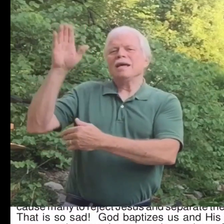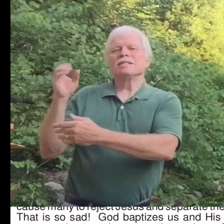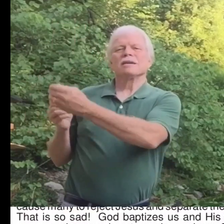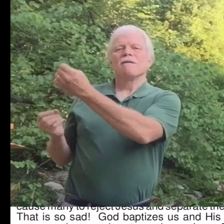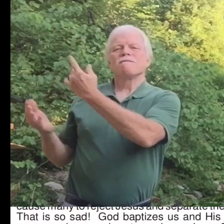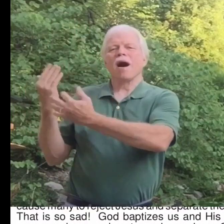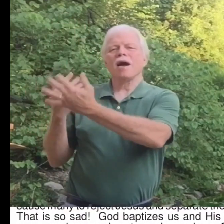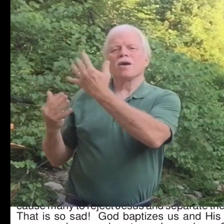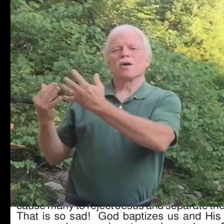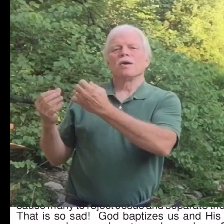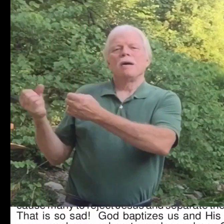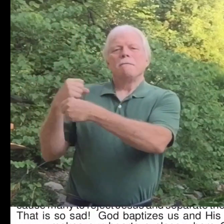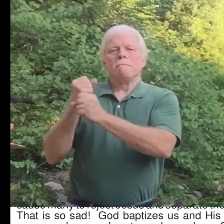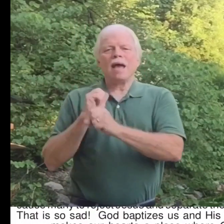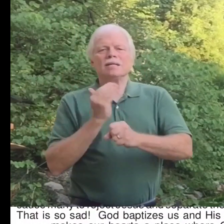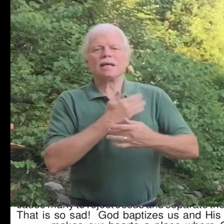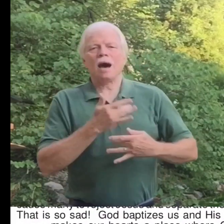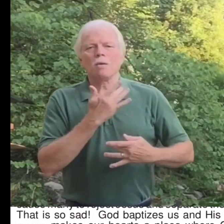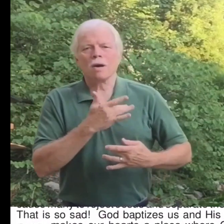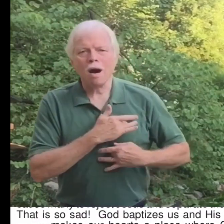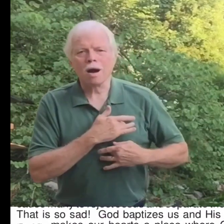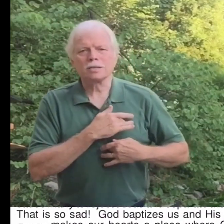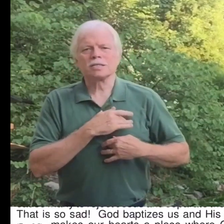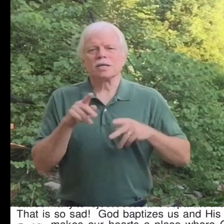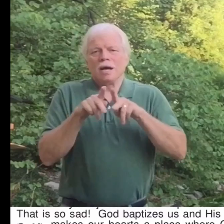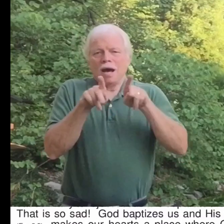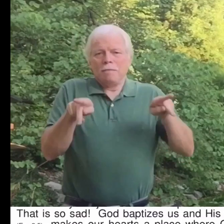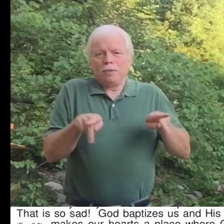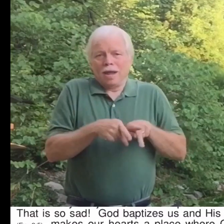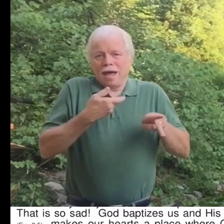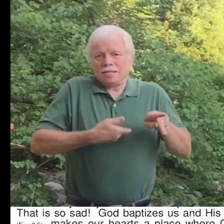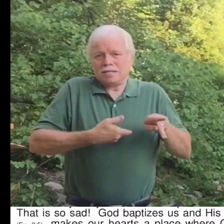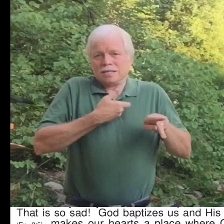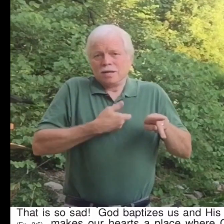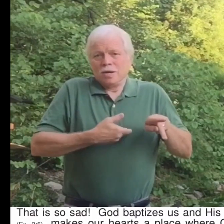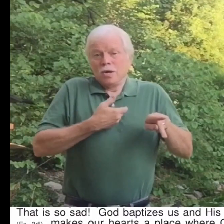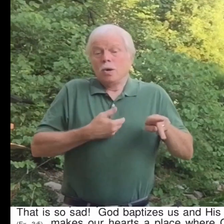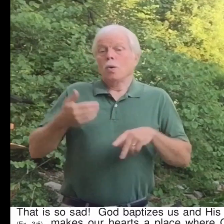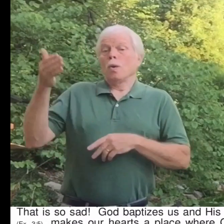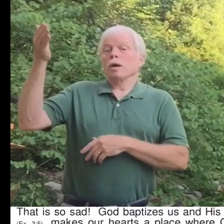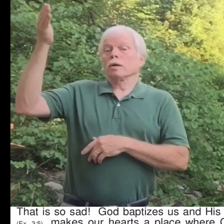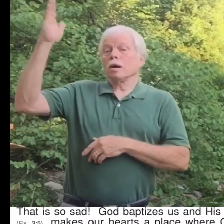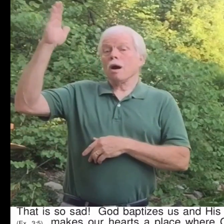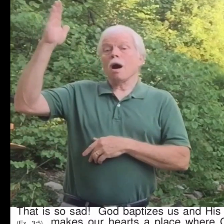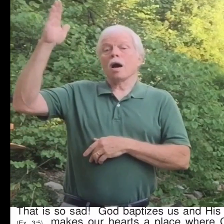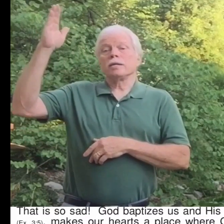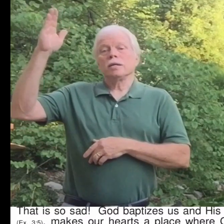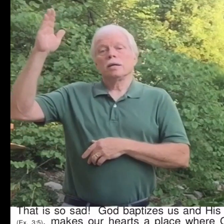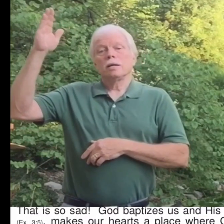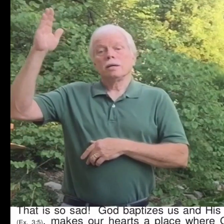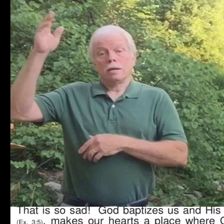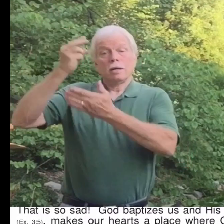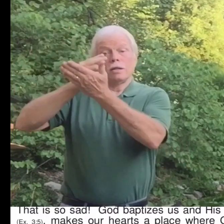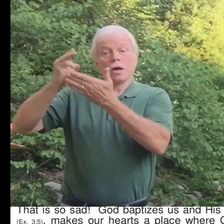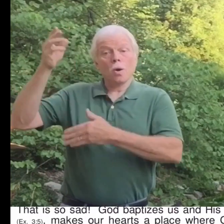his fire makes our hearts a place where God, the